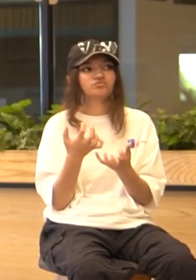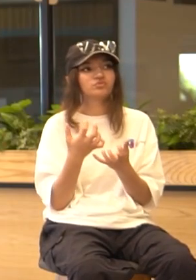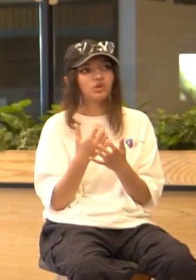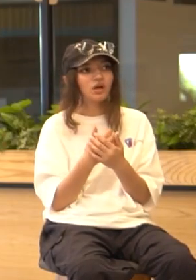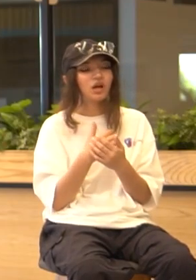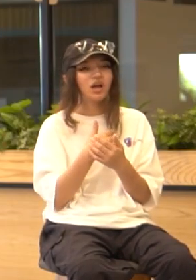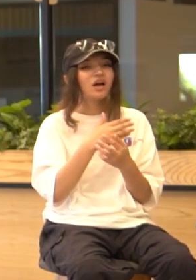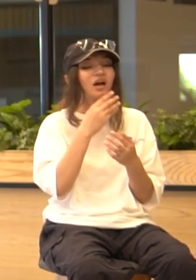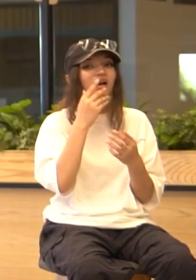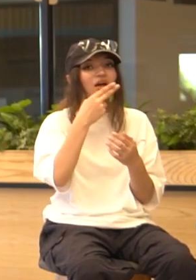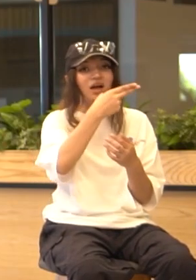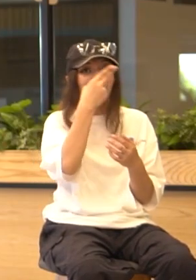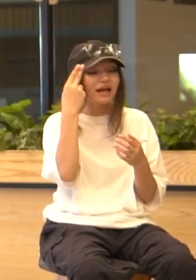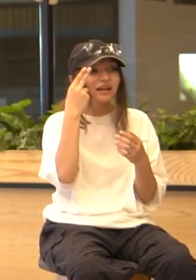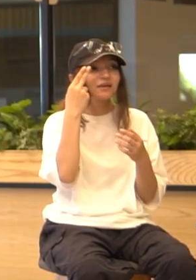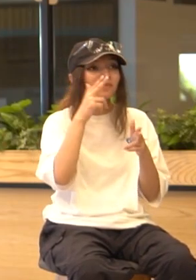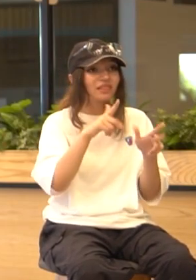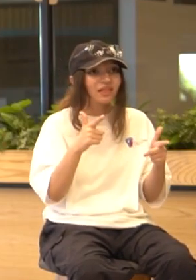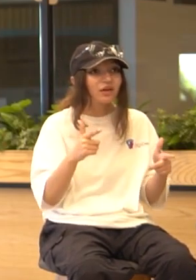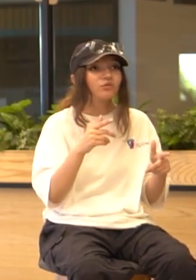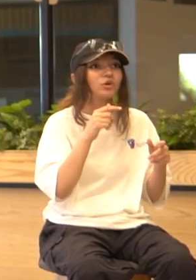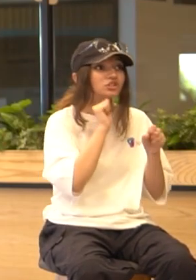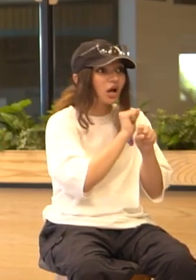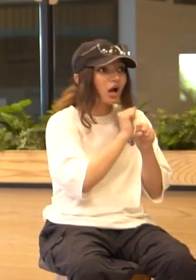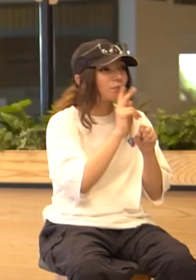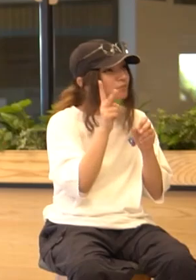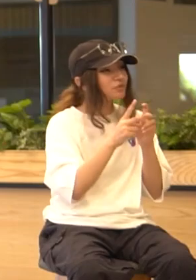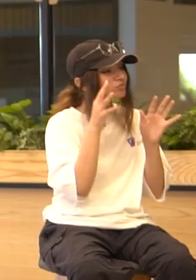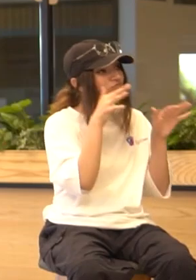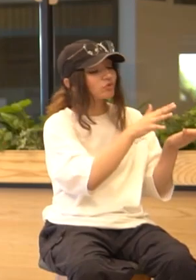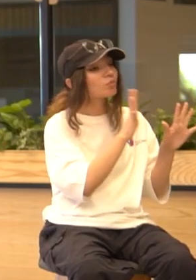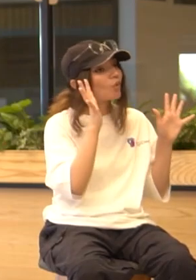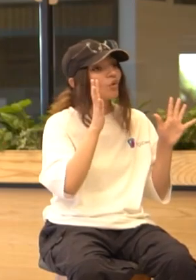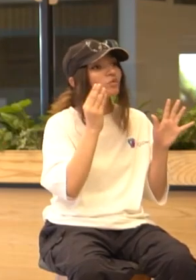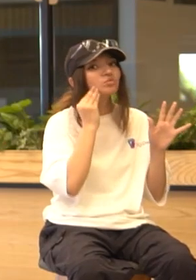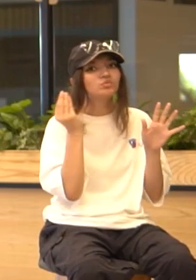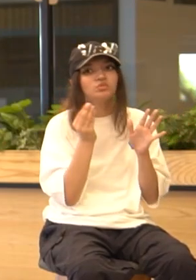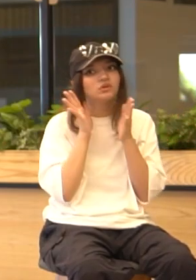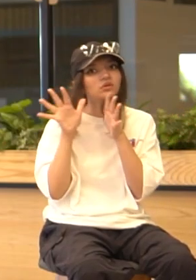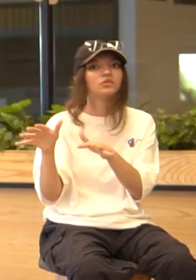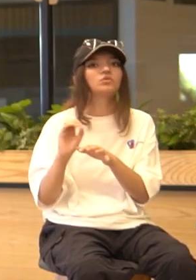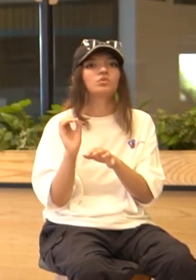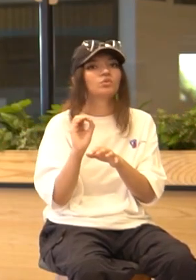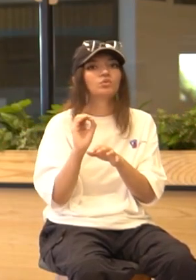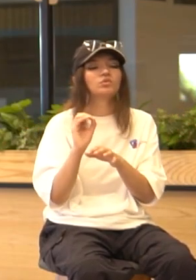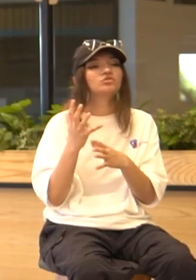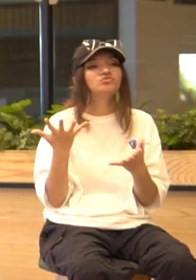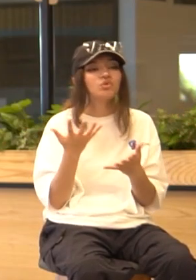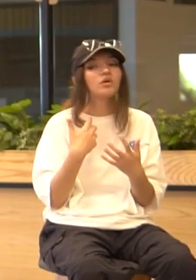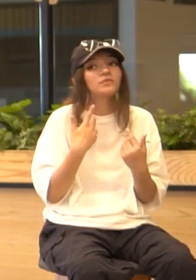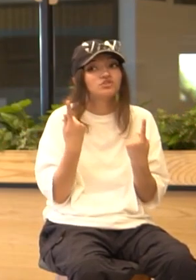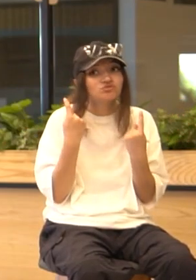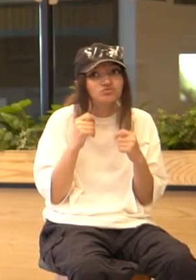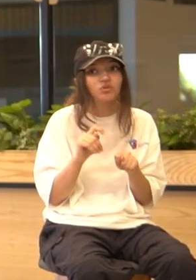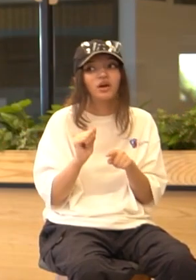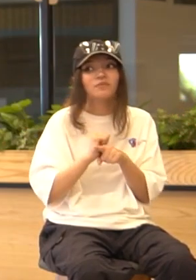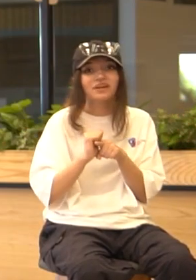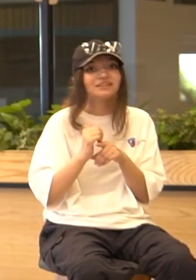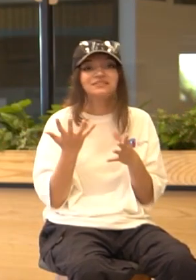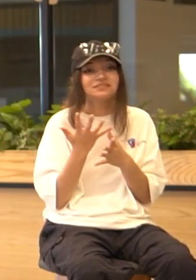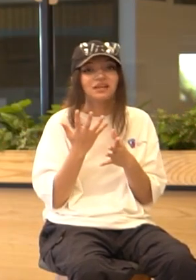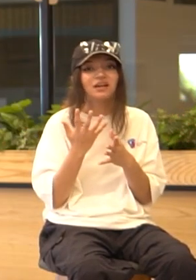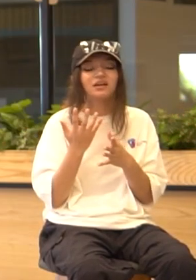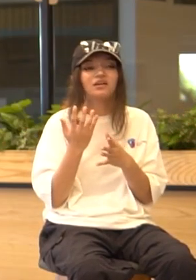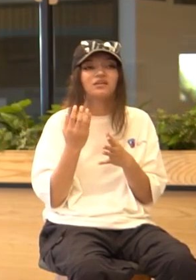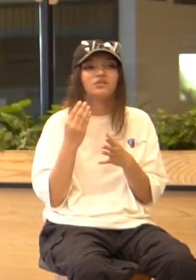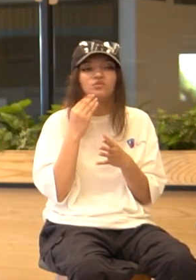think I need to go there because Urdu is where the focus needs to be for us as Pakistani, as our national language is Urdu.